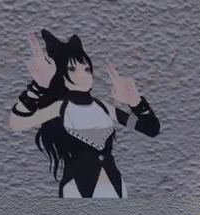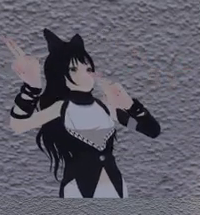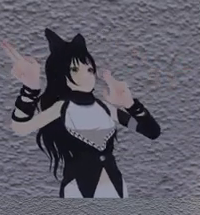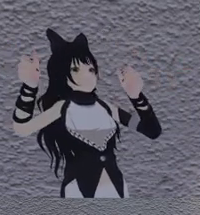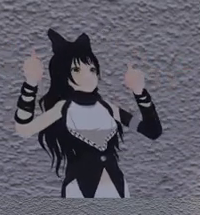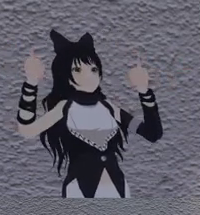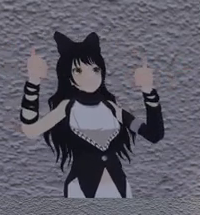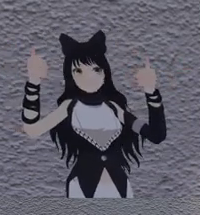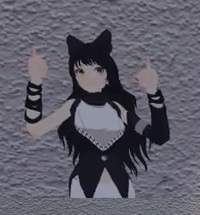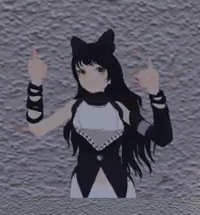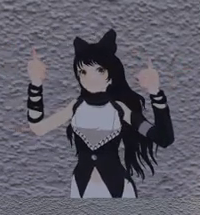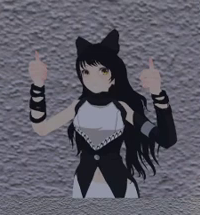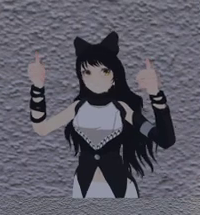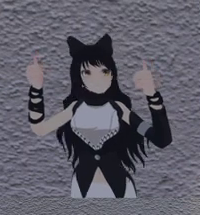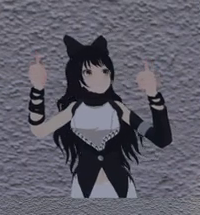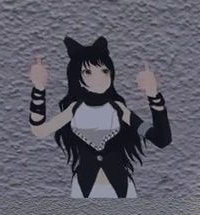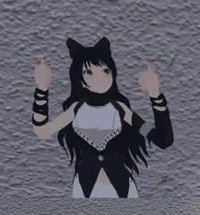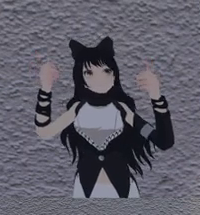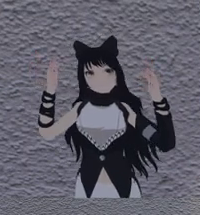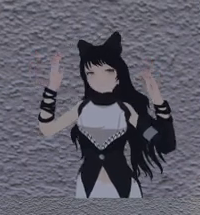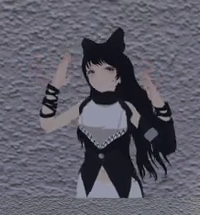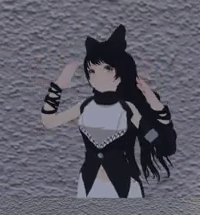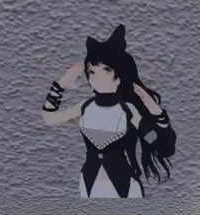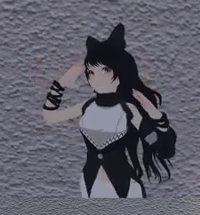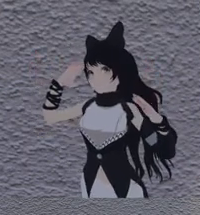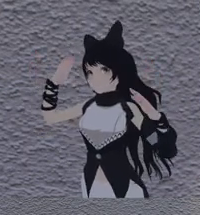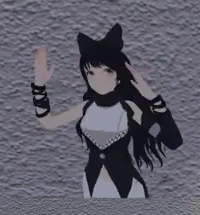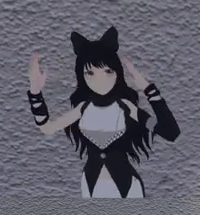Okay, we're gonna start now. Are you guys ready?